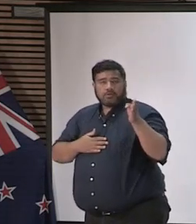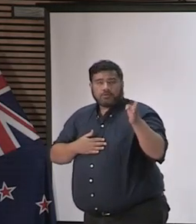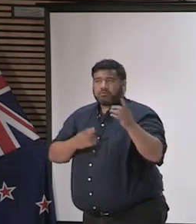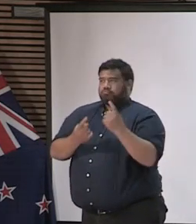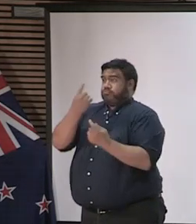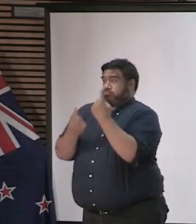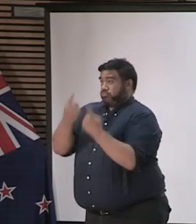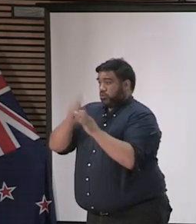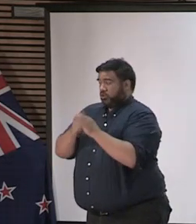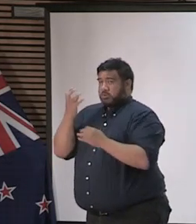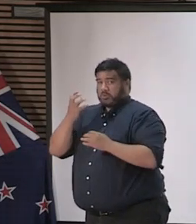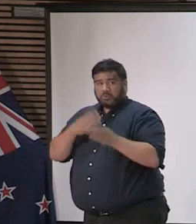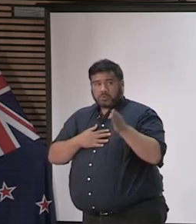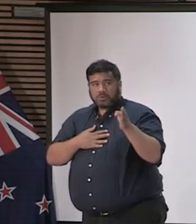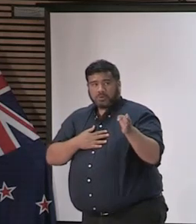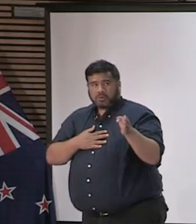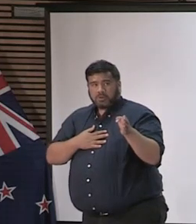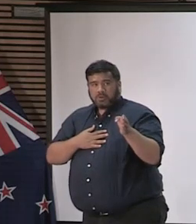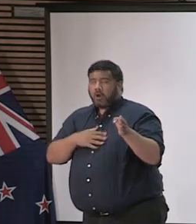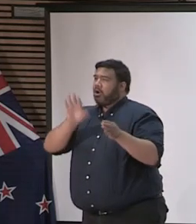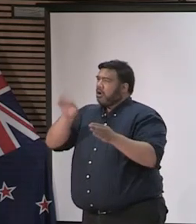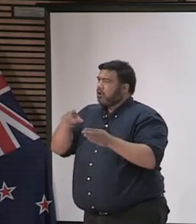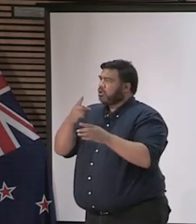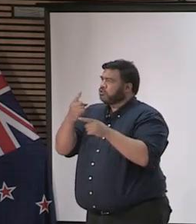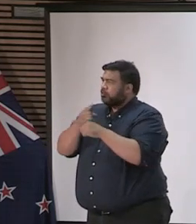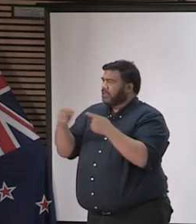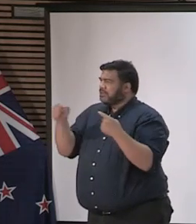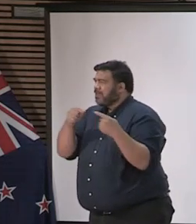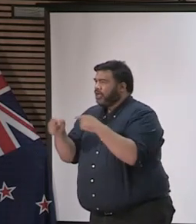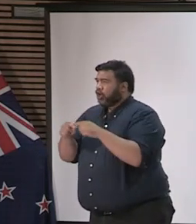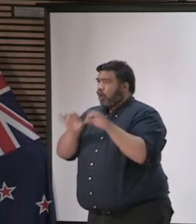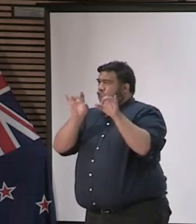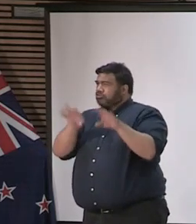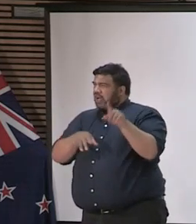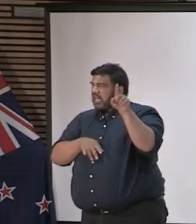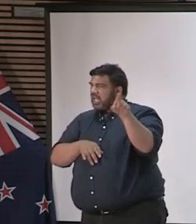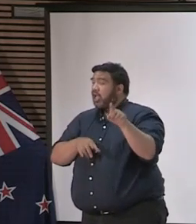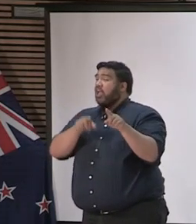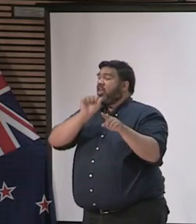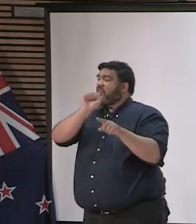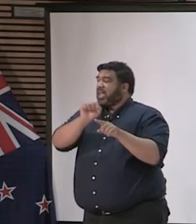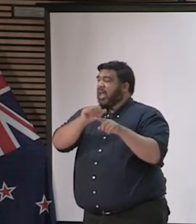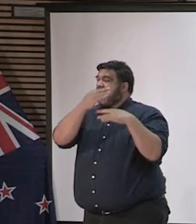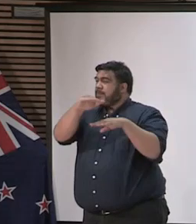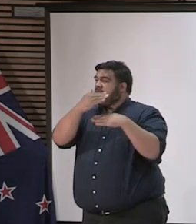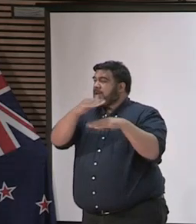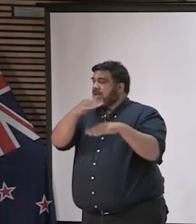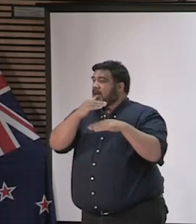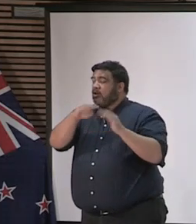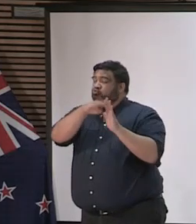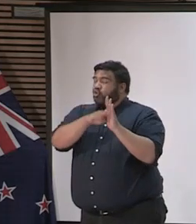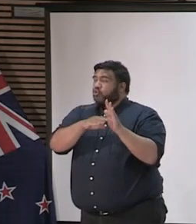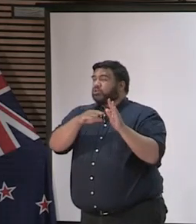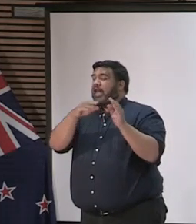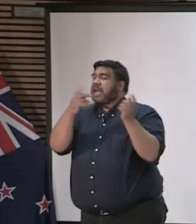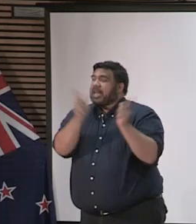Just in regards to this ongoing debate about Australia being able to have fewer restrictions in terms of people going back to work but having similar health